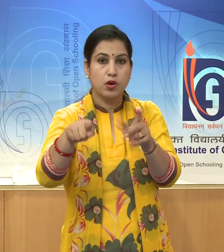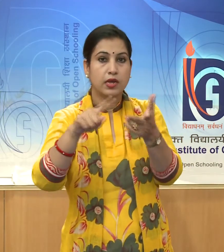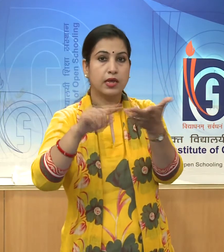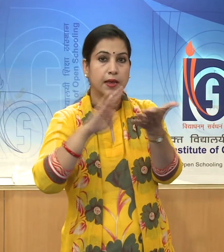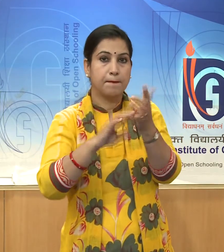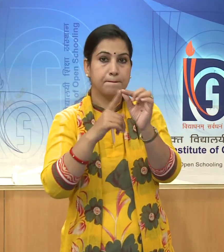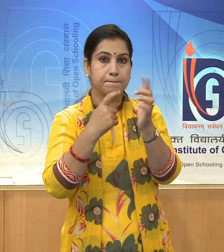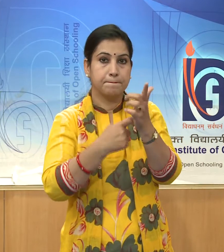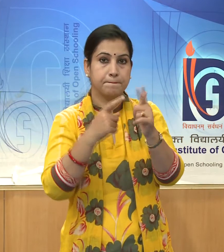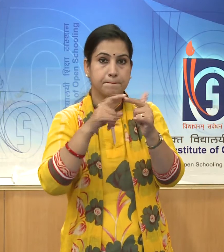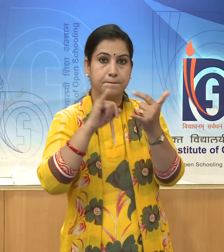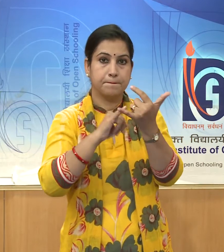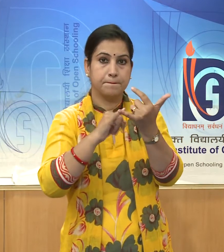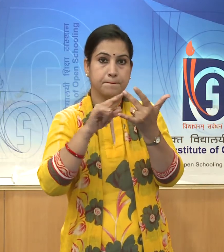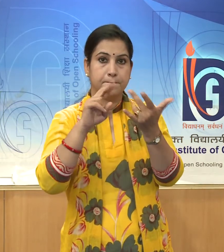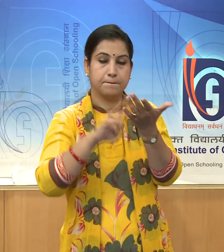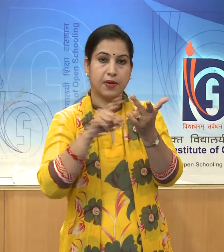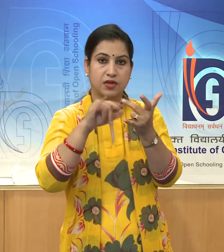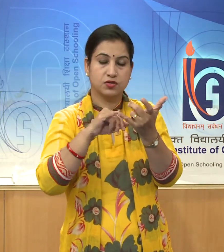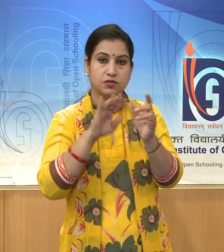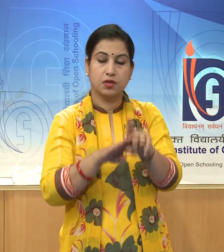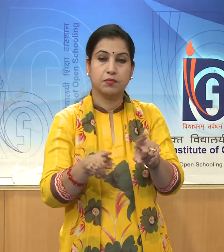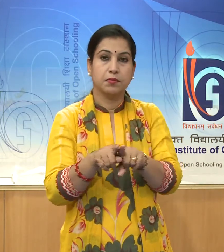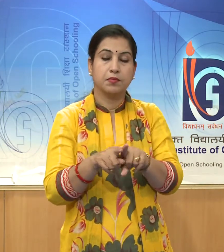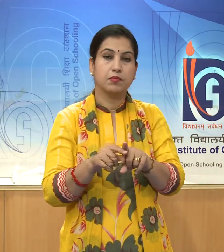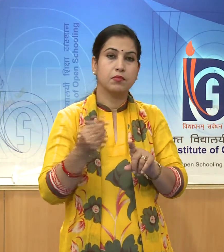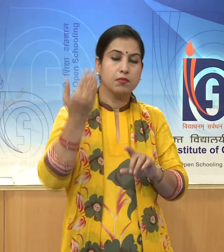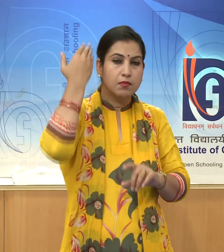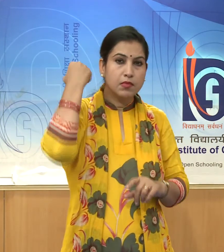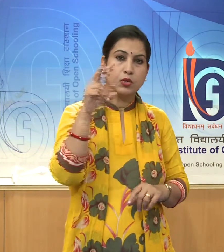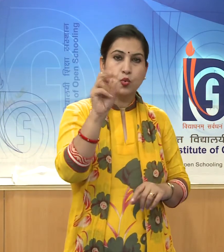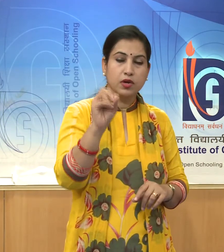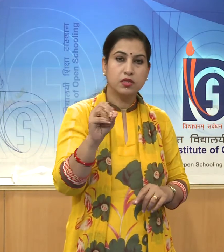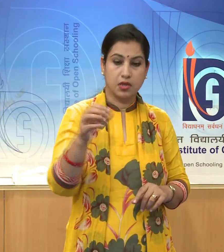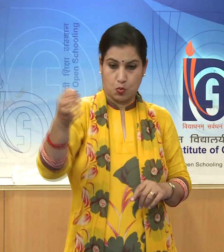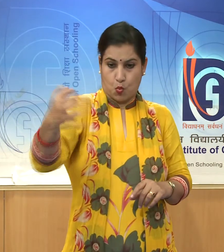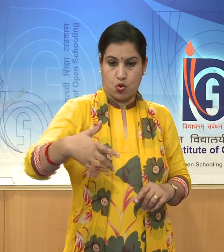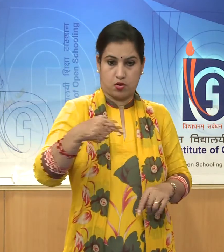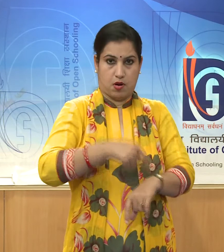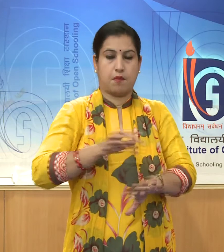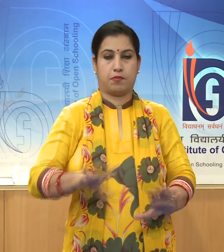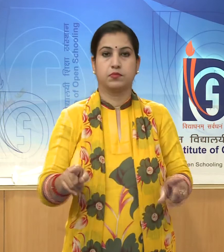and the early 20th century Modernism